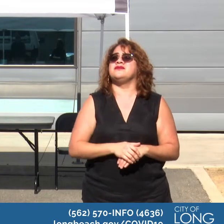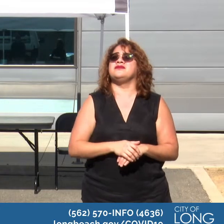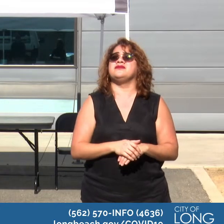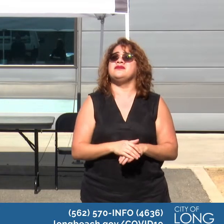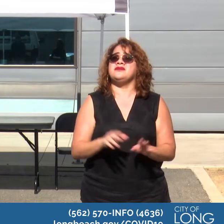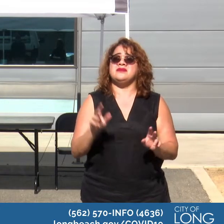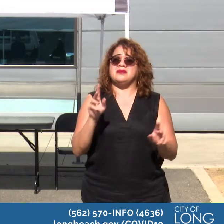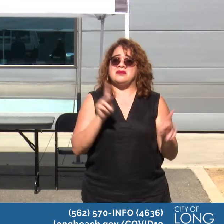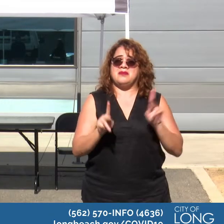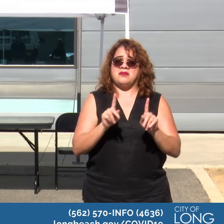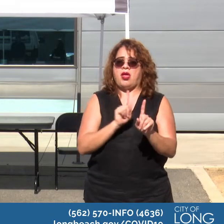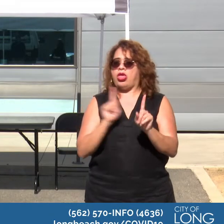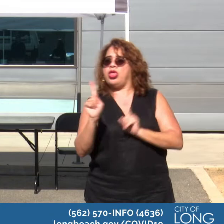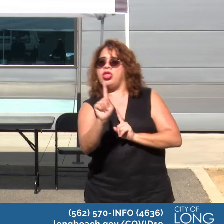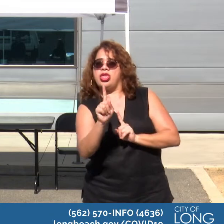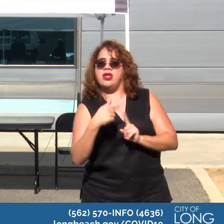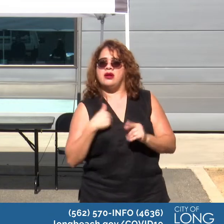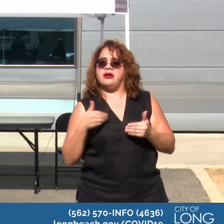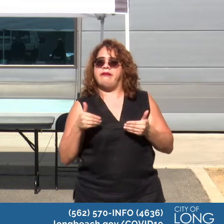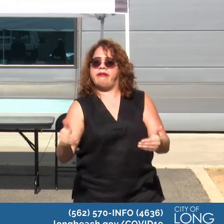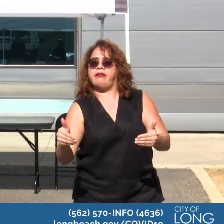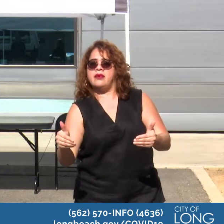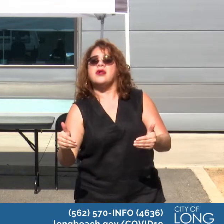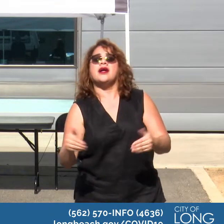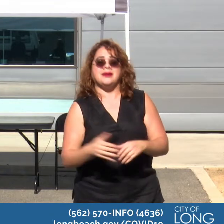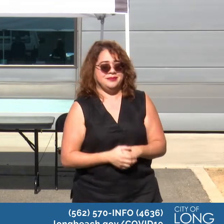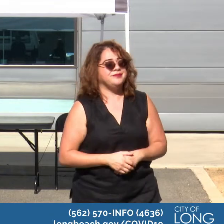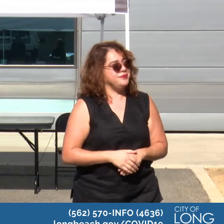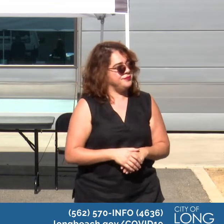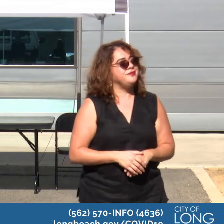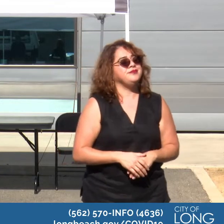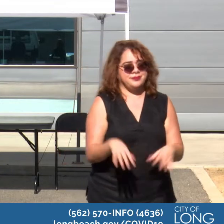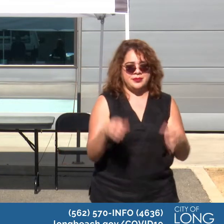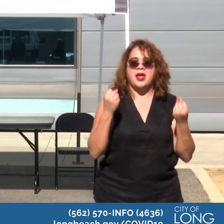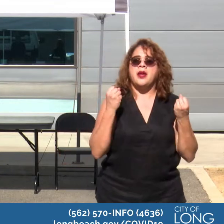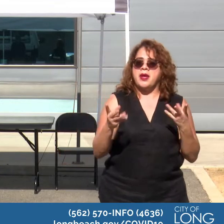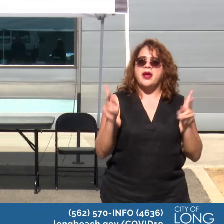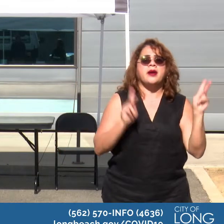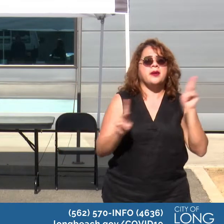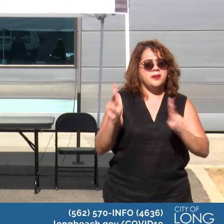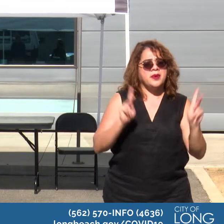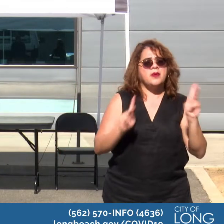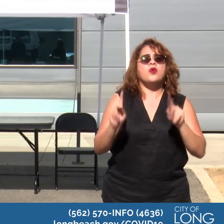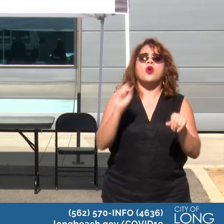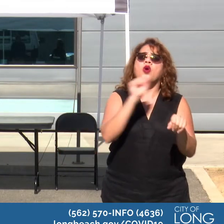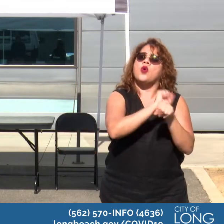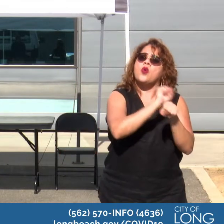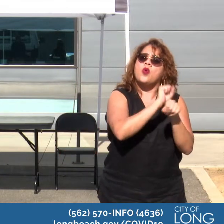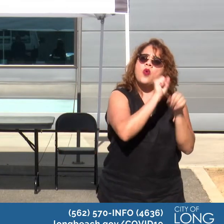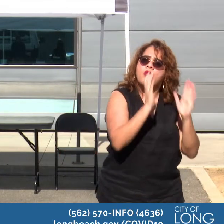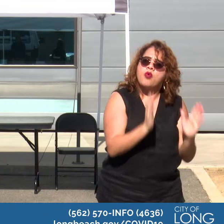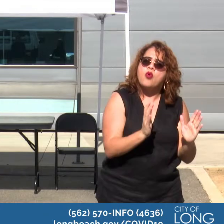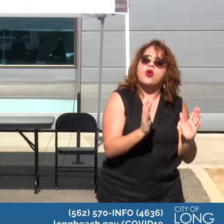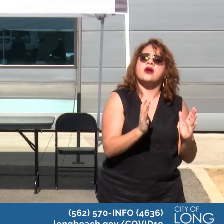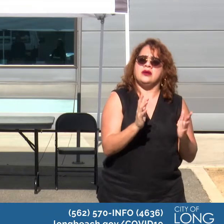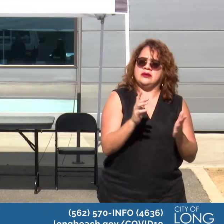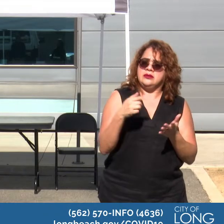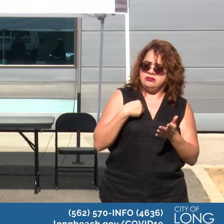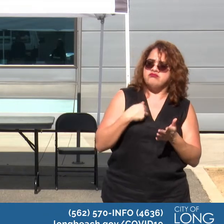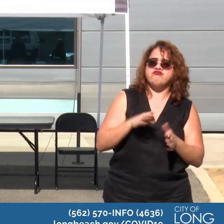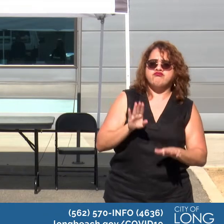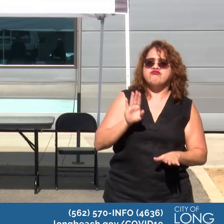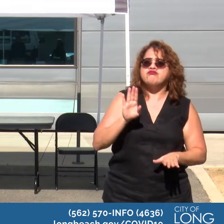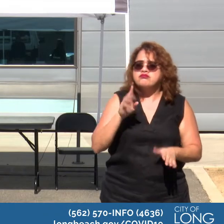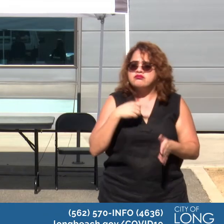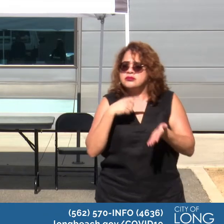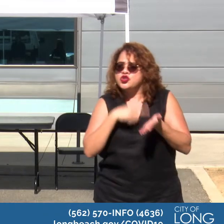we have a lot of folks who are lined up that are our employees who are checking in. So we ask everybody who pulls up while they're in the line to